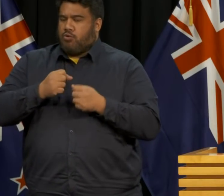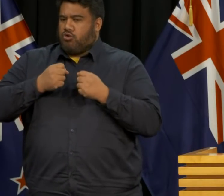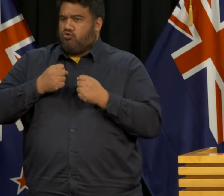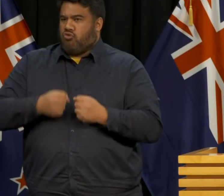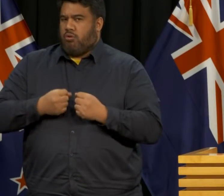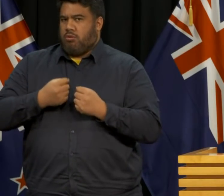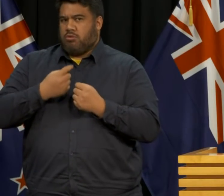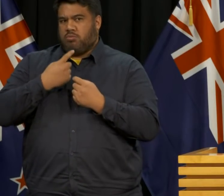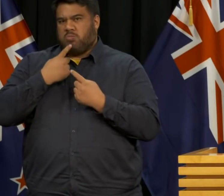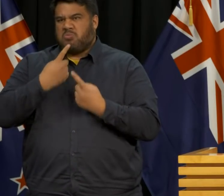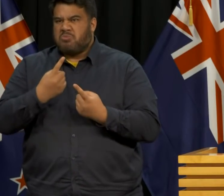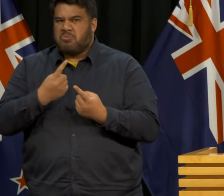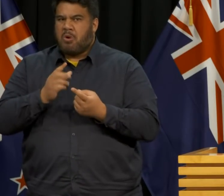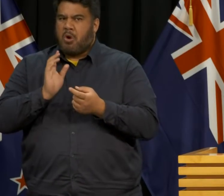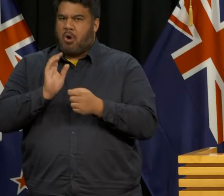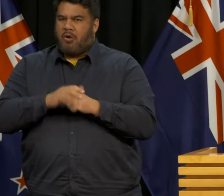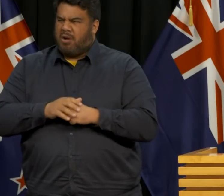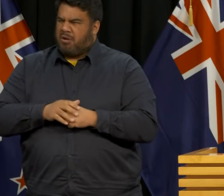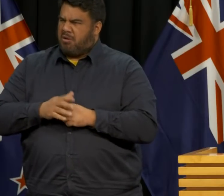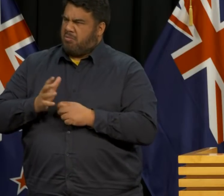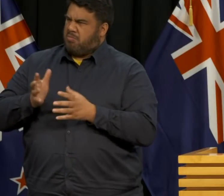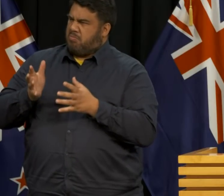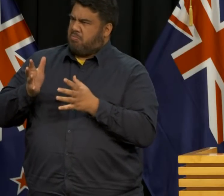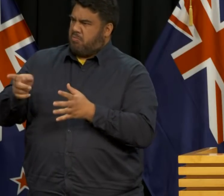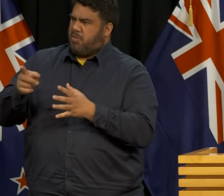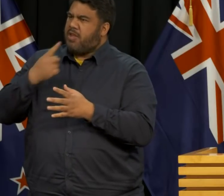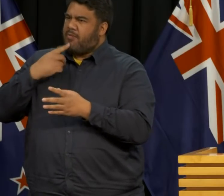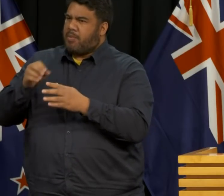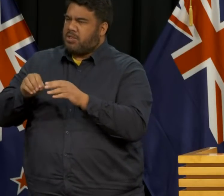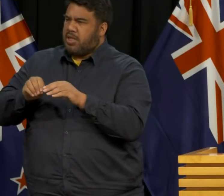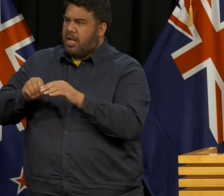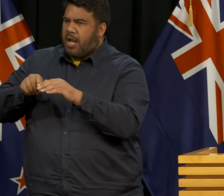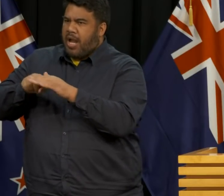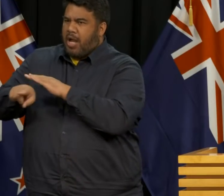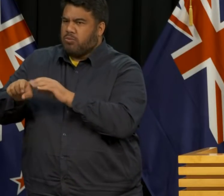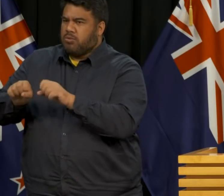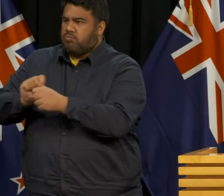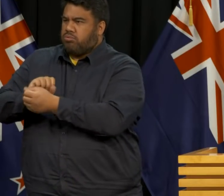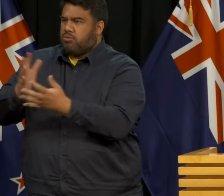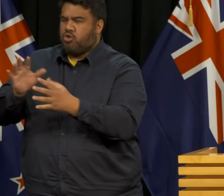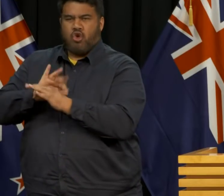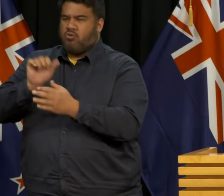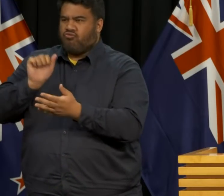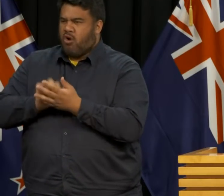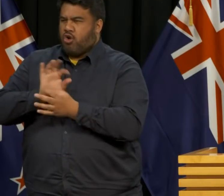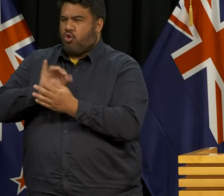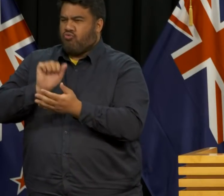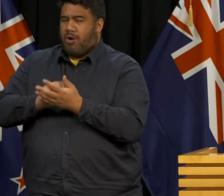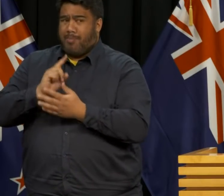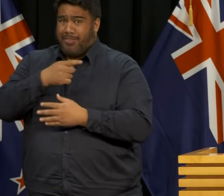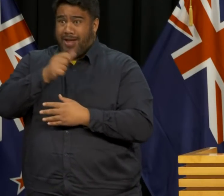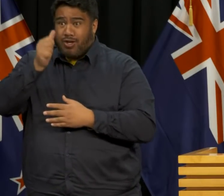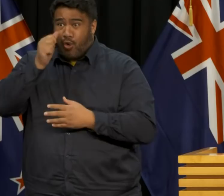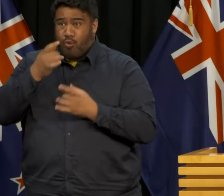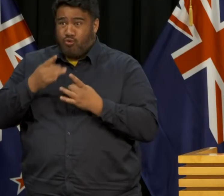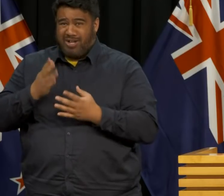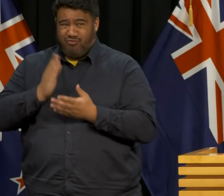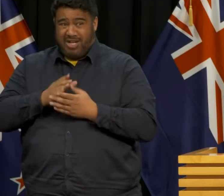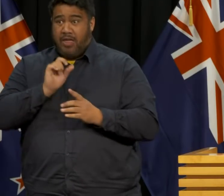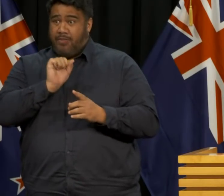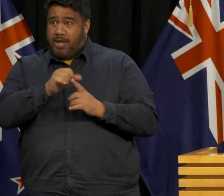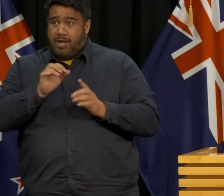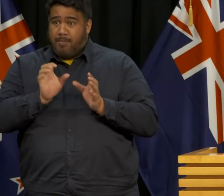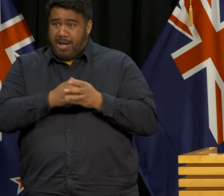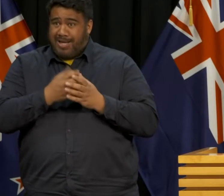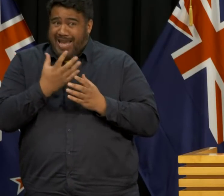information and how unacceptable it was when it was clear that they knew how it had come to be released and chose not to share that information. What